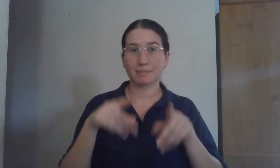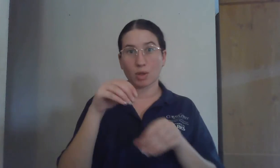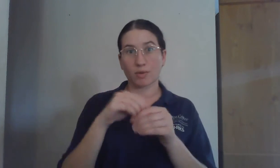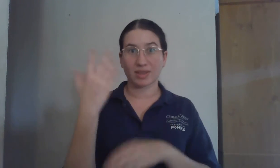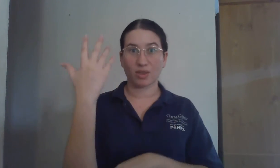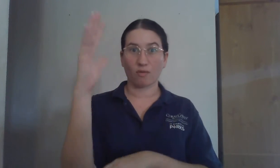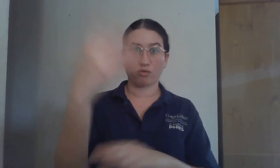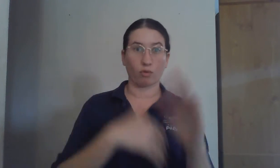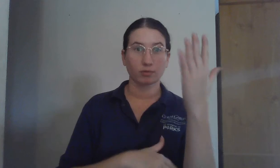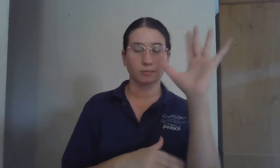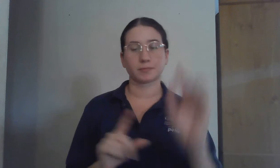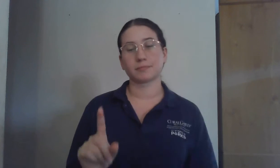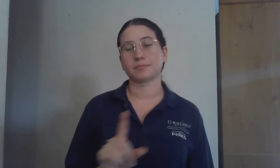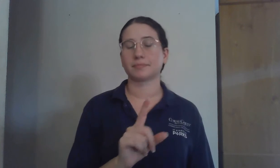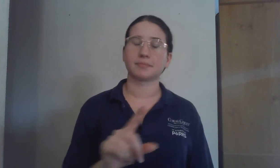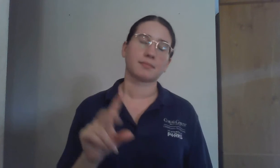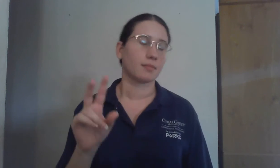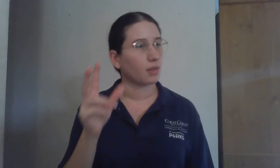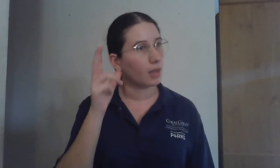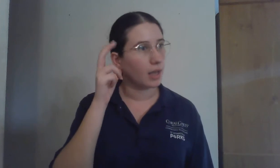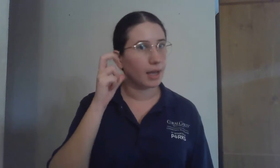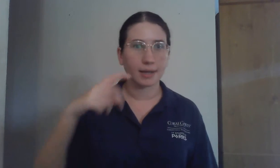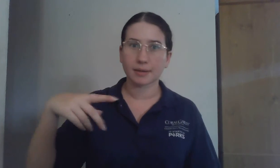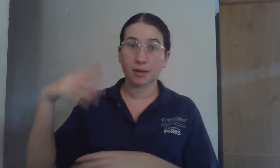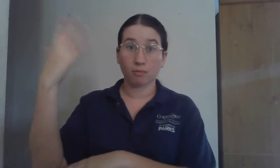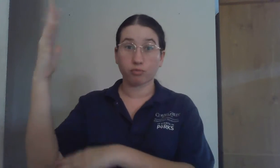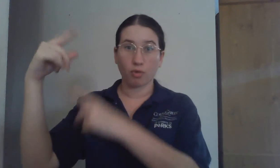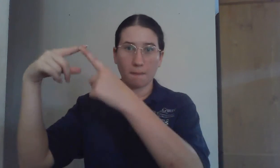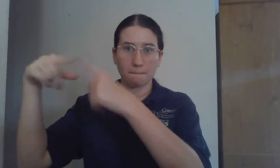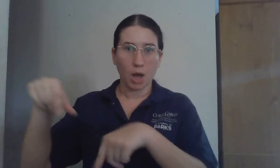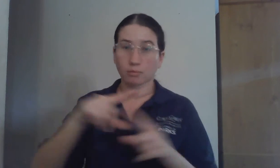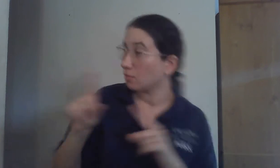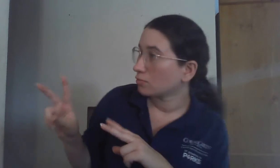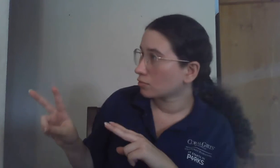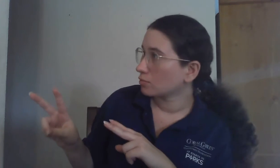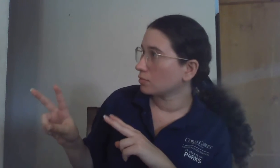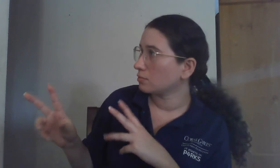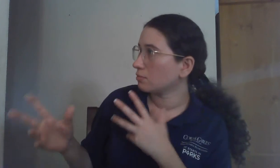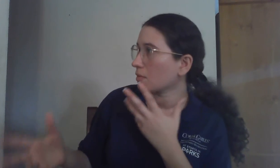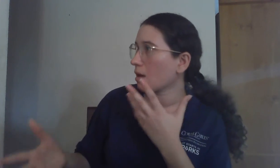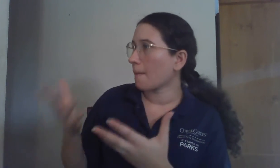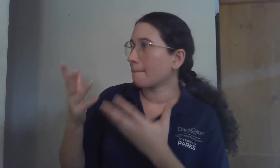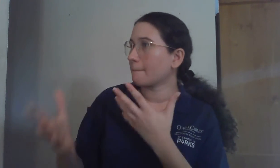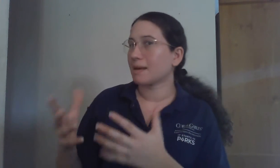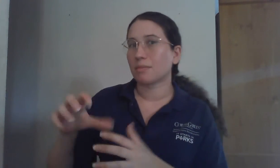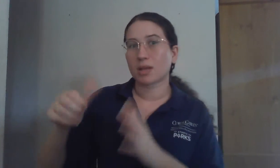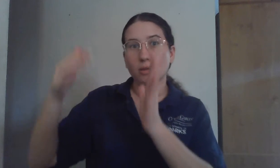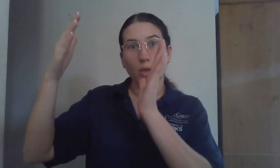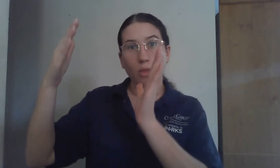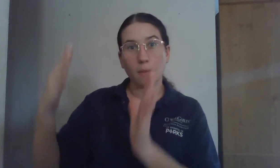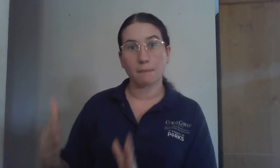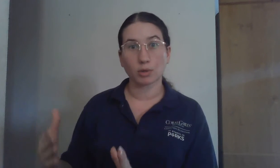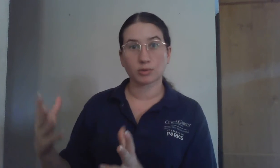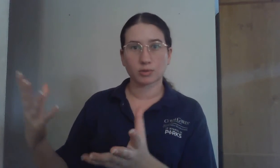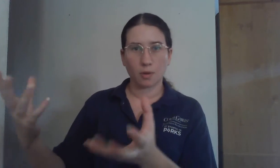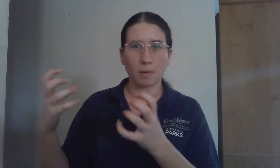snapped. All their attention would go towards that sound. Is it a hostile tribe member who wants to enslave me?